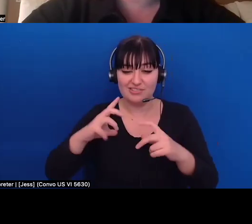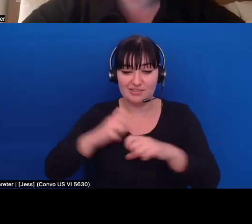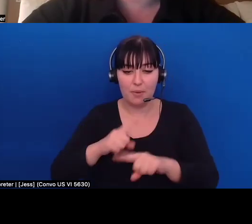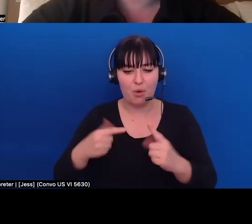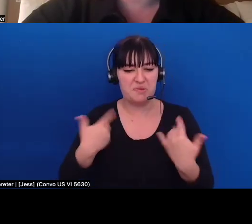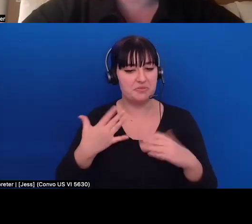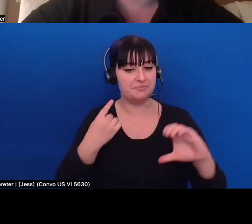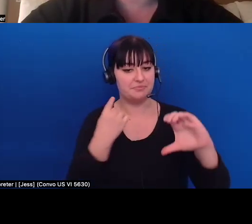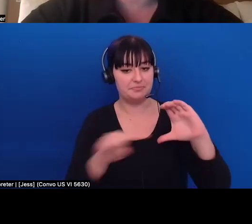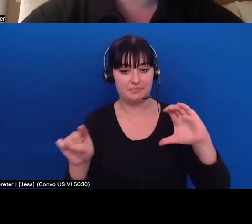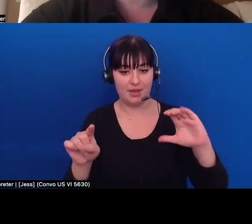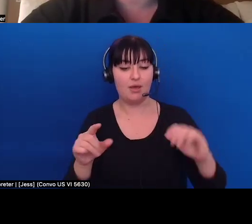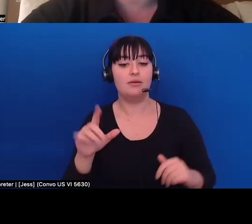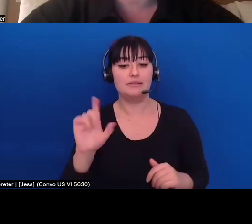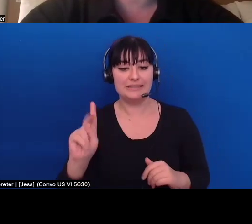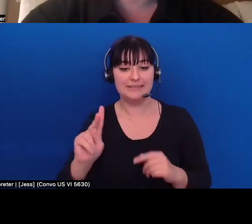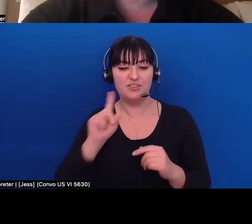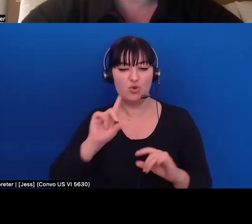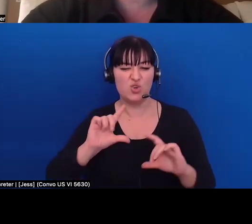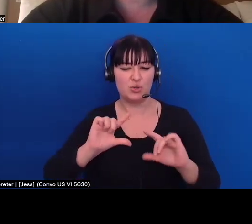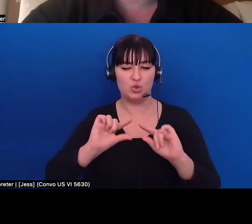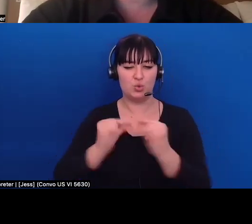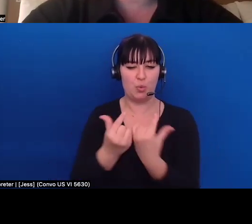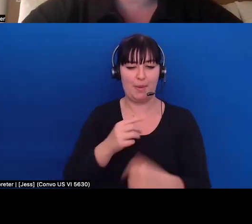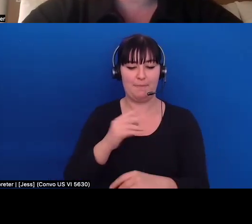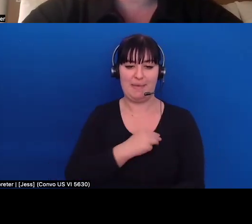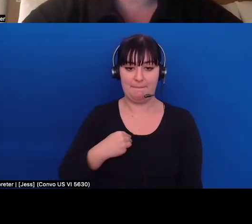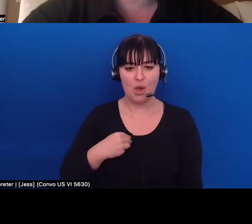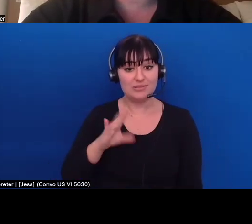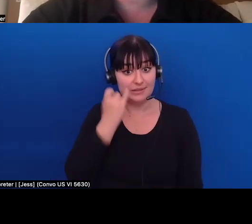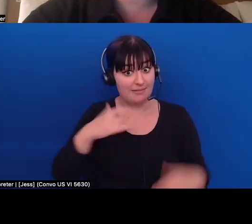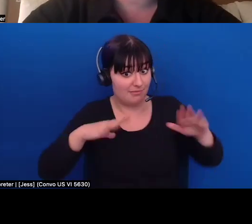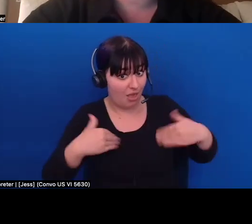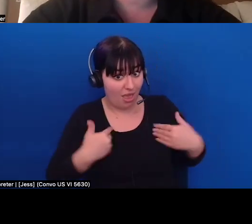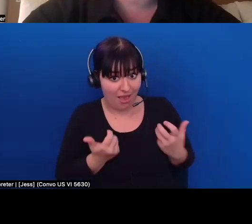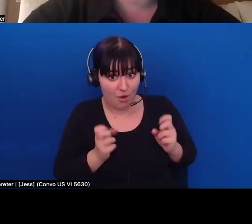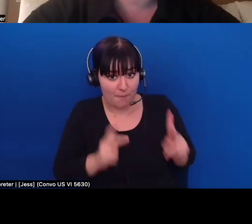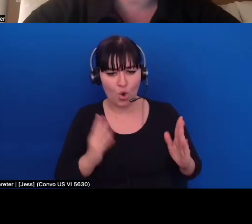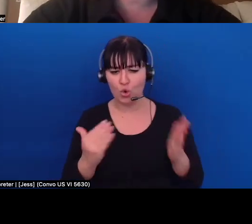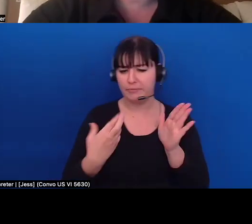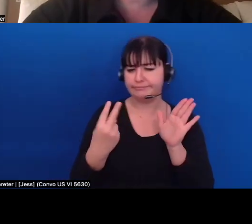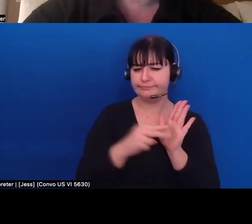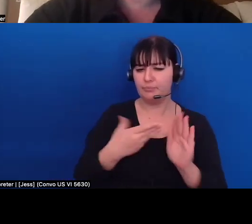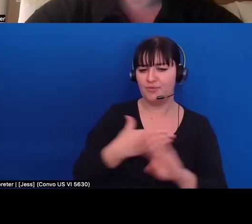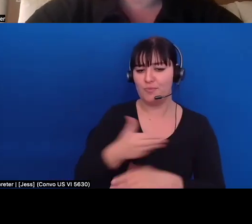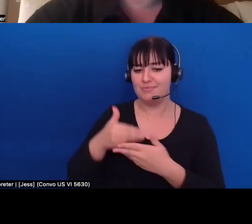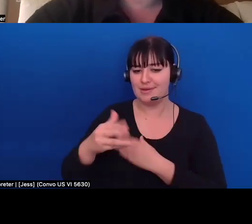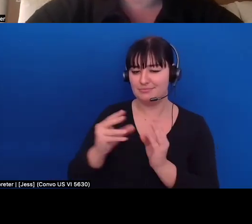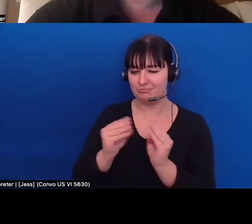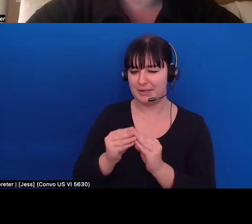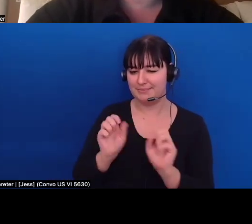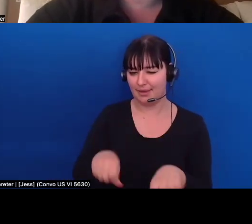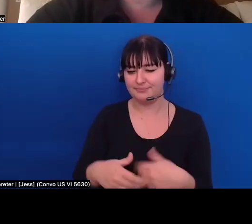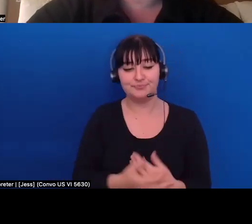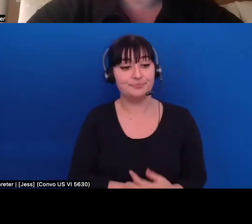link to workgroup members. So please, if you haven't had a chance, maybe take a look at this as well ahead of the next meeting. But you can keep